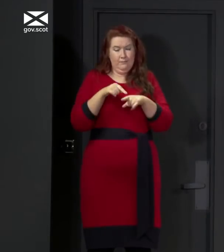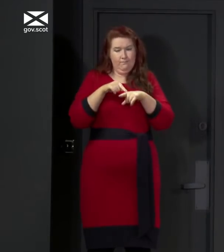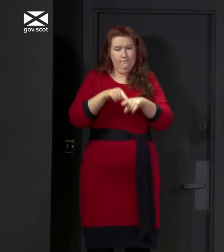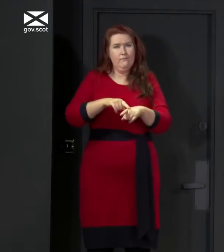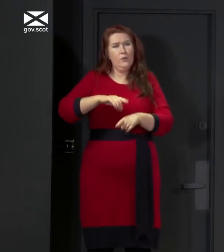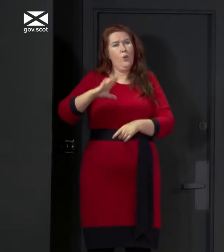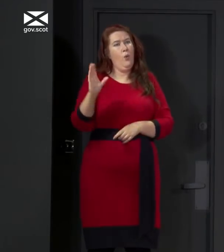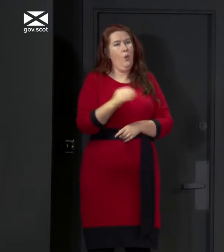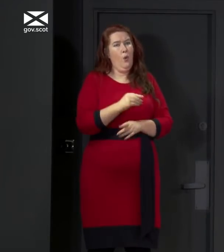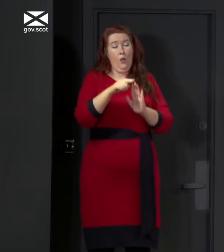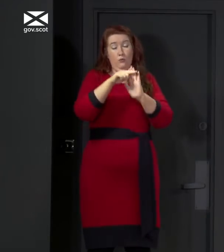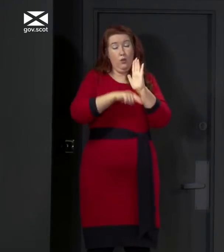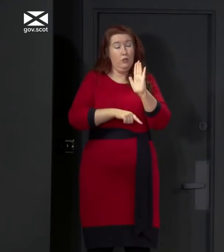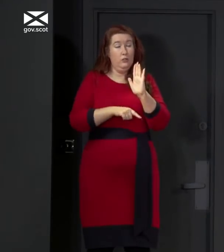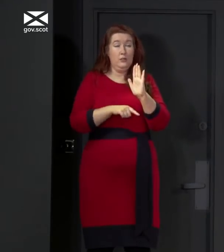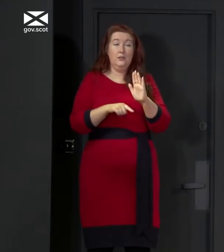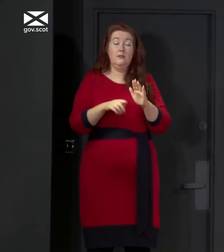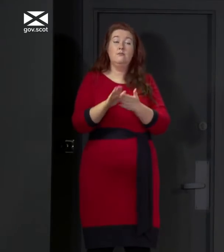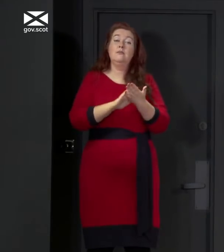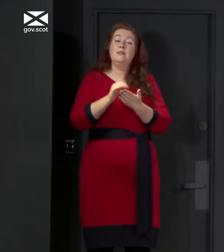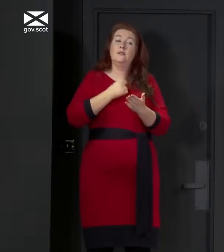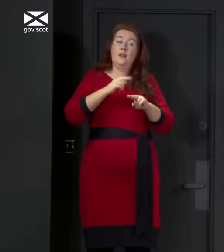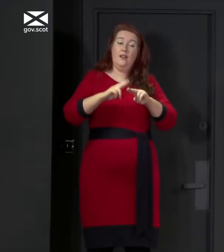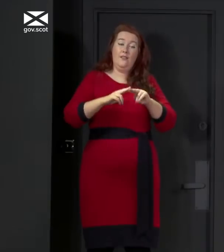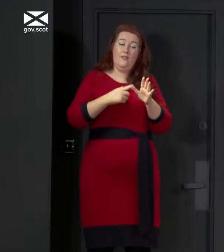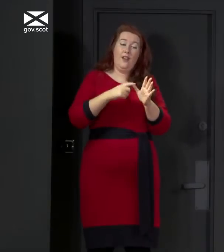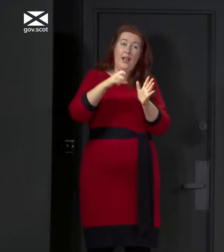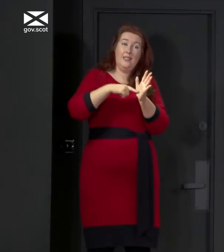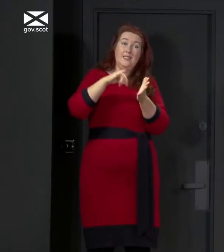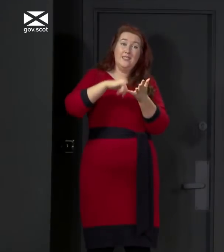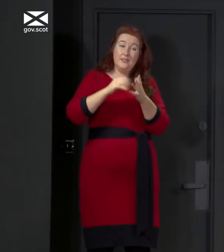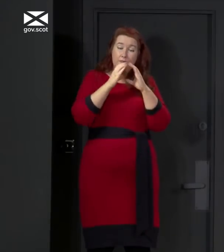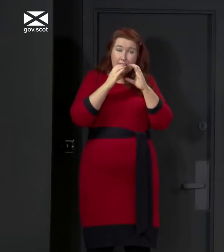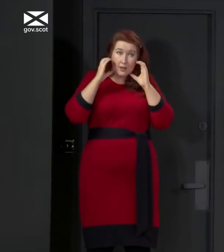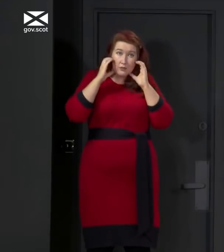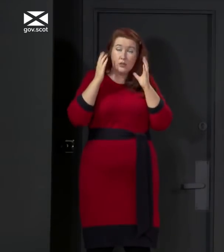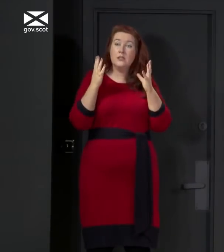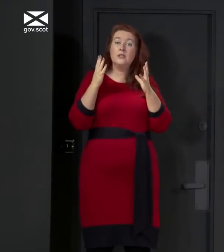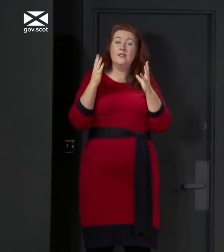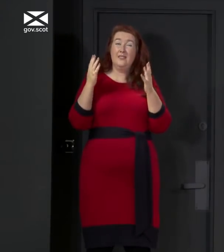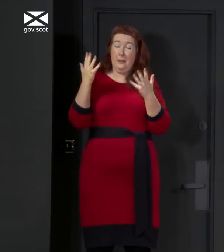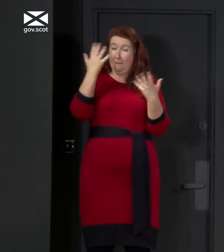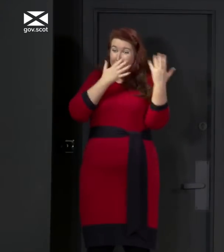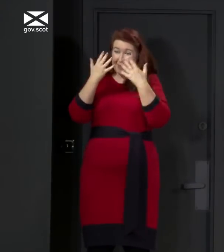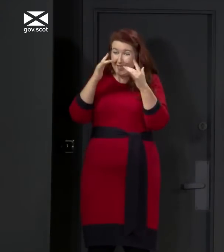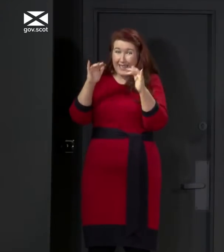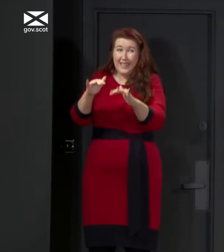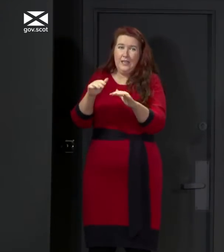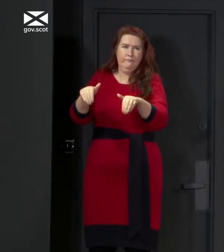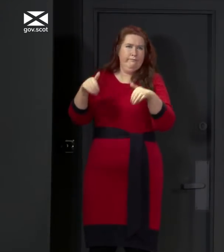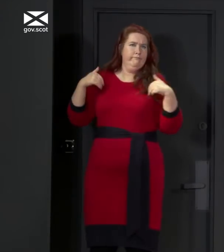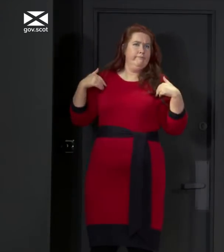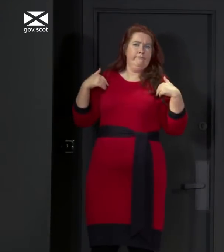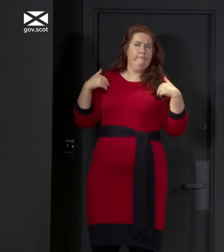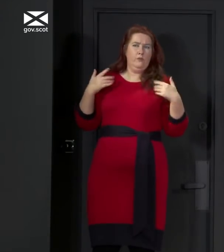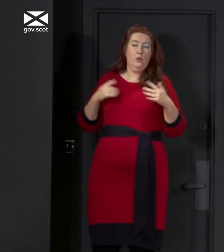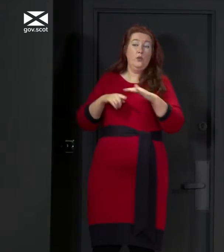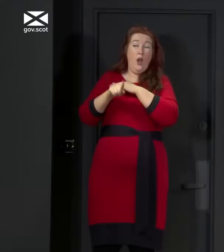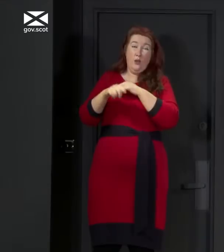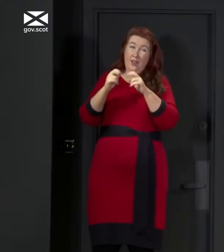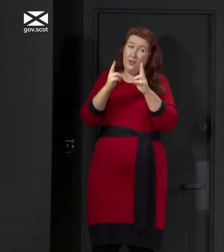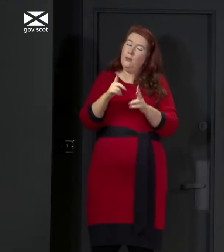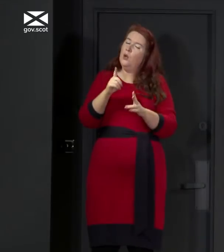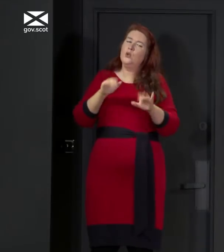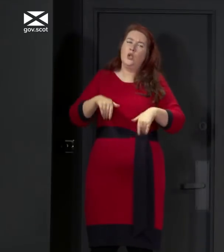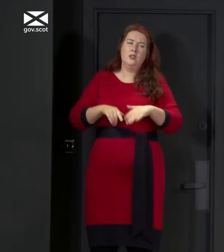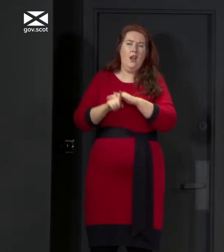these restrictions. That means following the facts advice, wear face coverings, avoid crowded places when you are out of your house, which you shouldn't